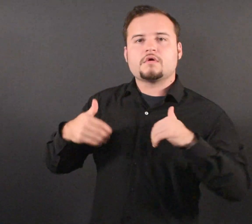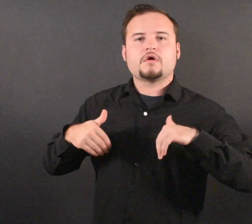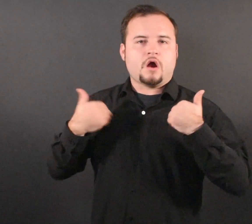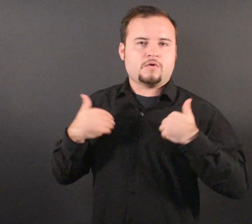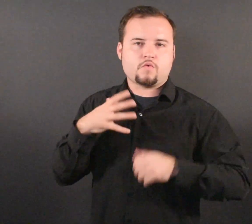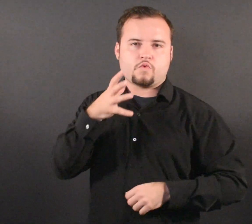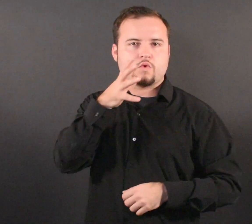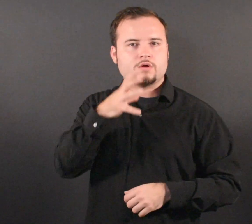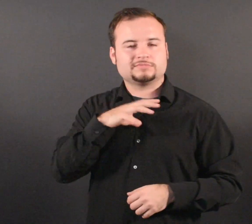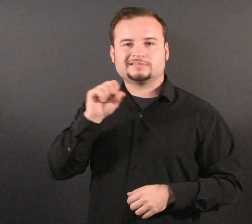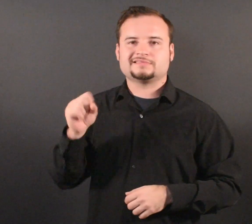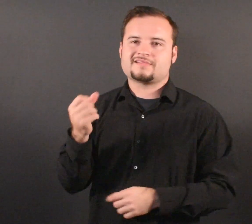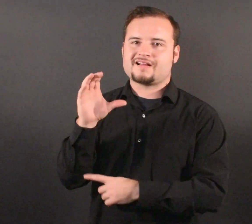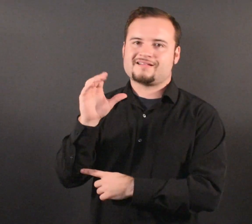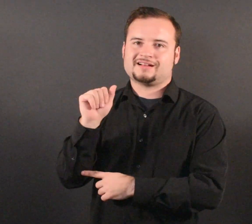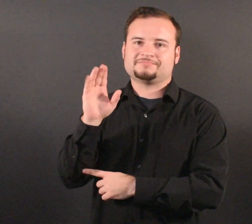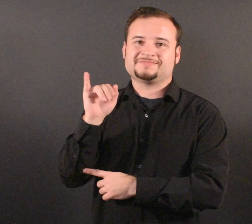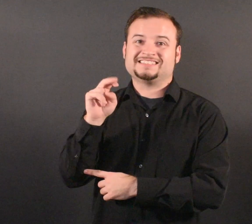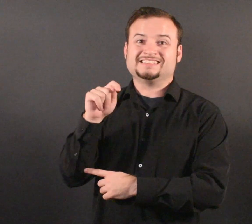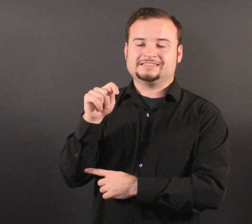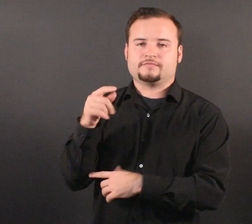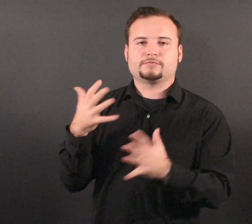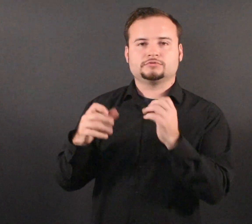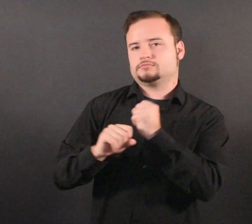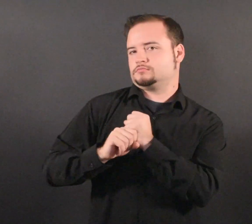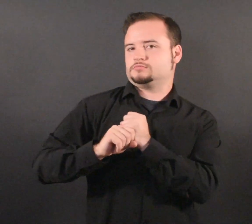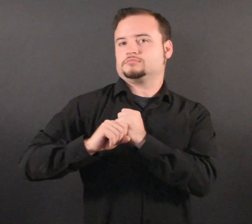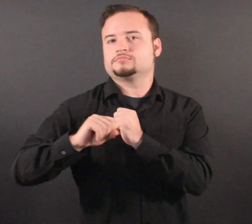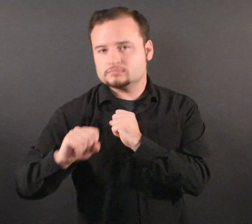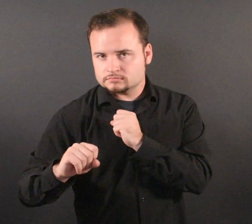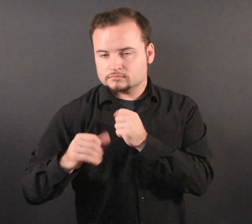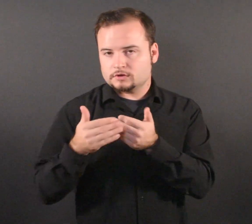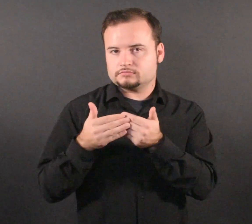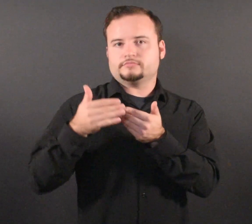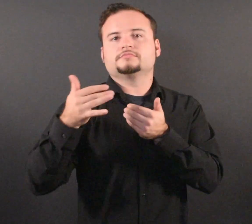been extended through Tuesday, October 18th.